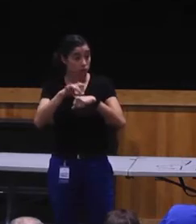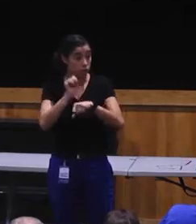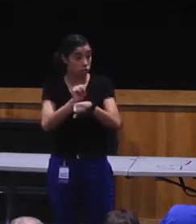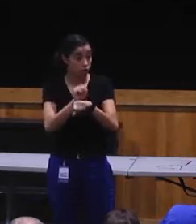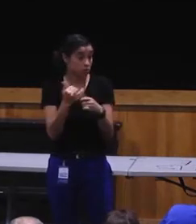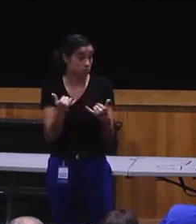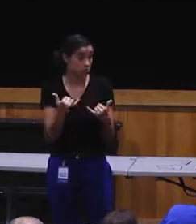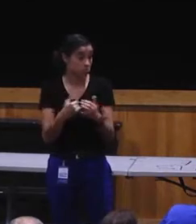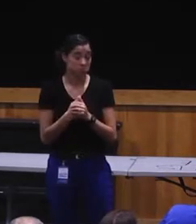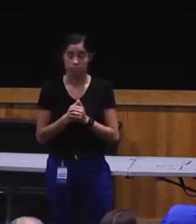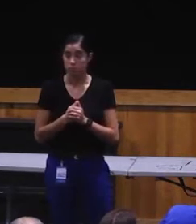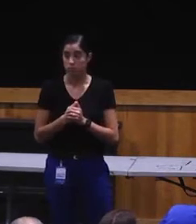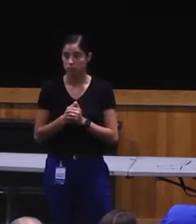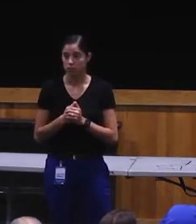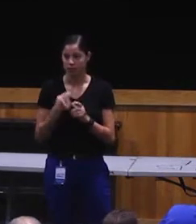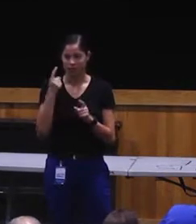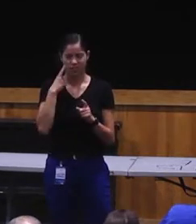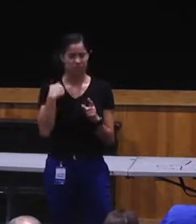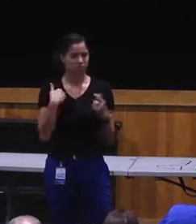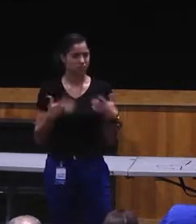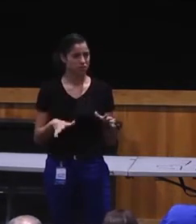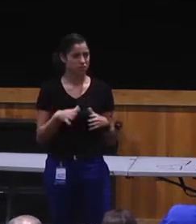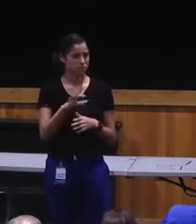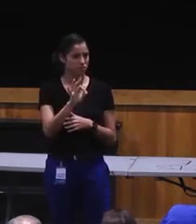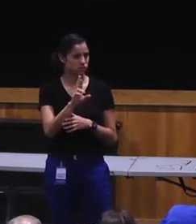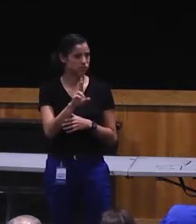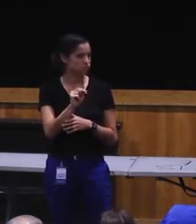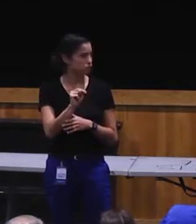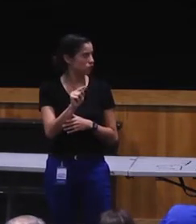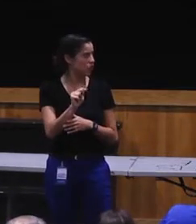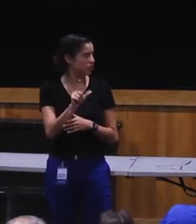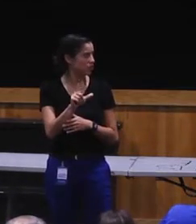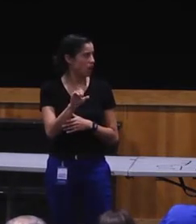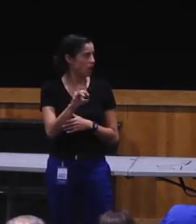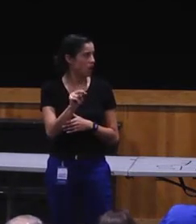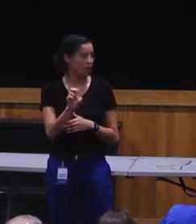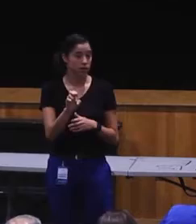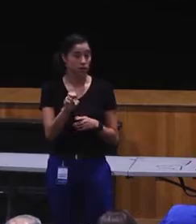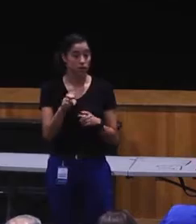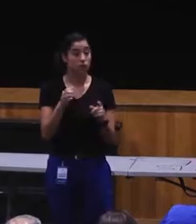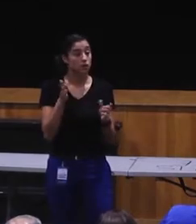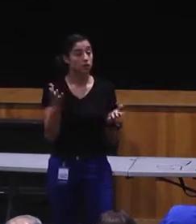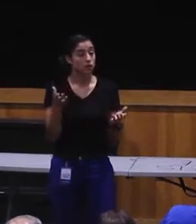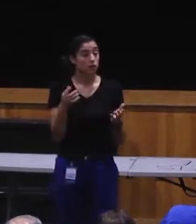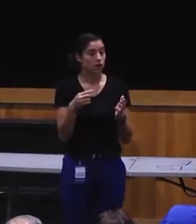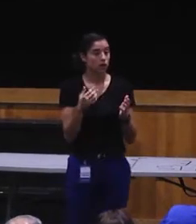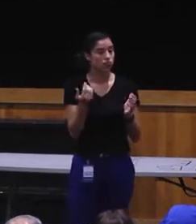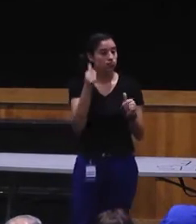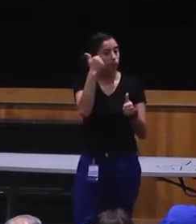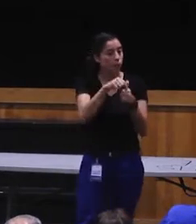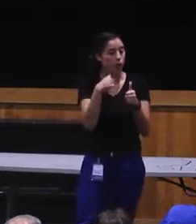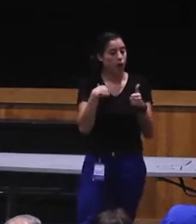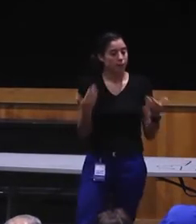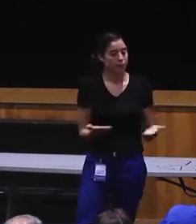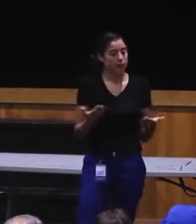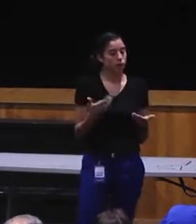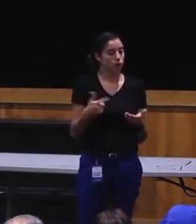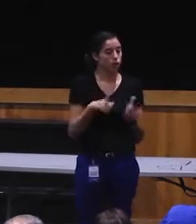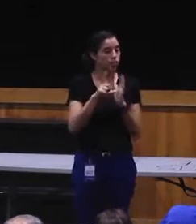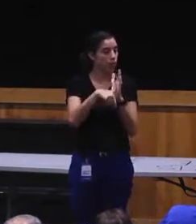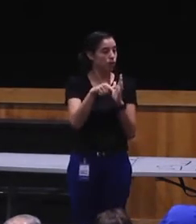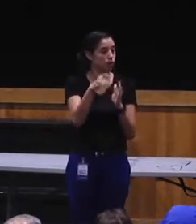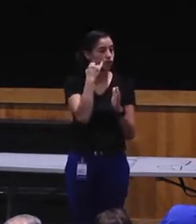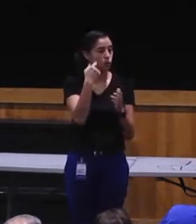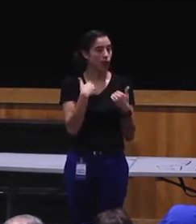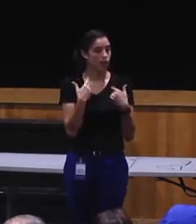I think that was all I had for Frontline. Turn it back over to Boyd. And again, I'll be up here. We can do a couple questions, and I'll be up here so that we can let everybody go